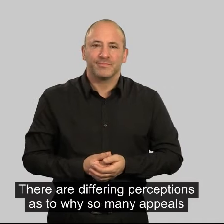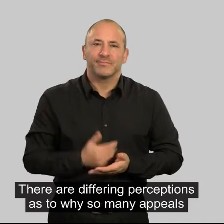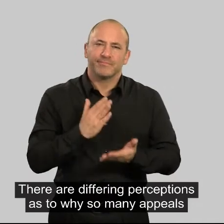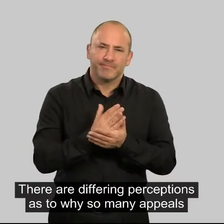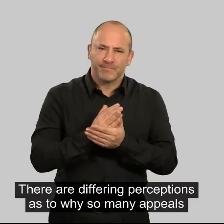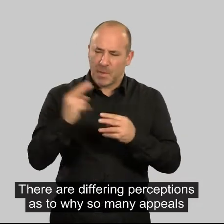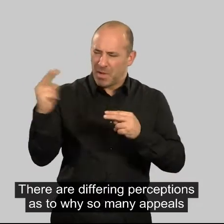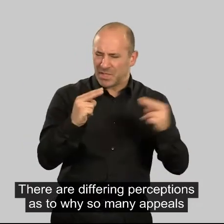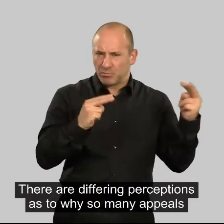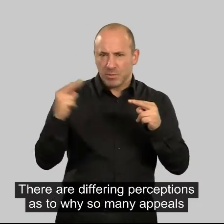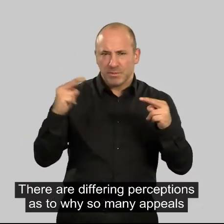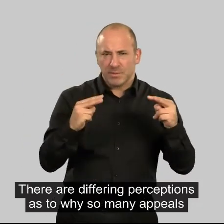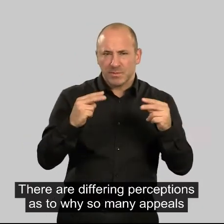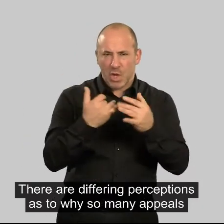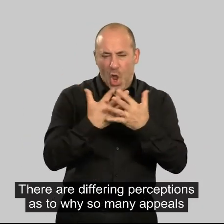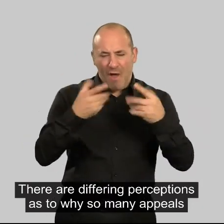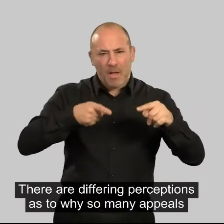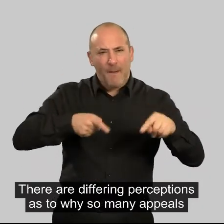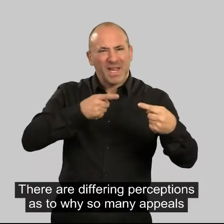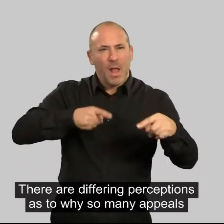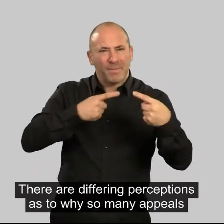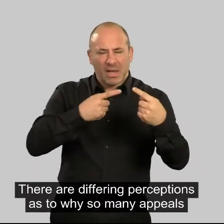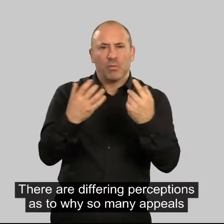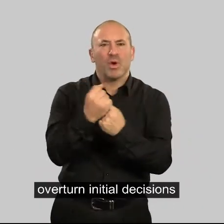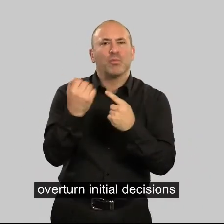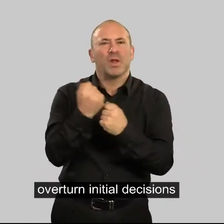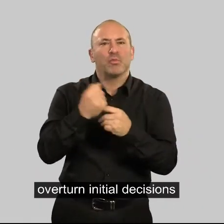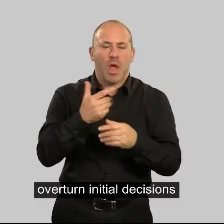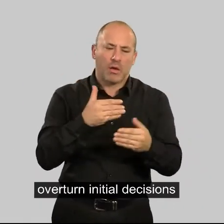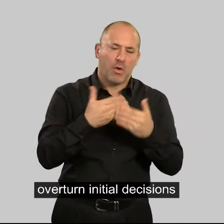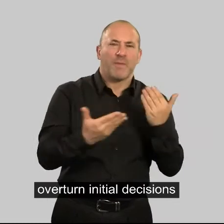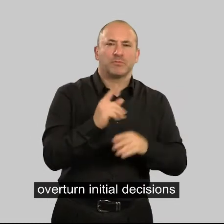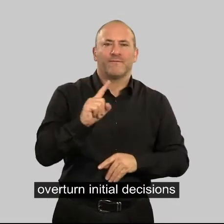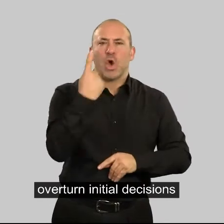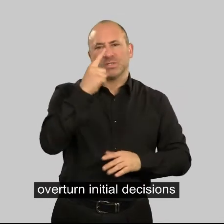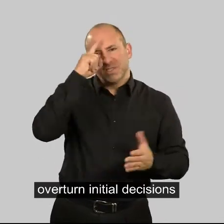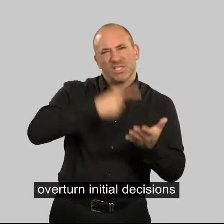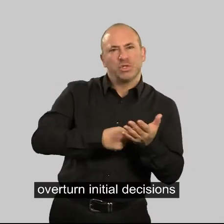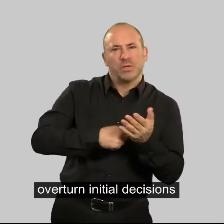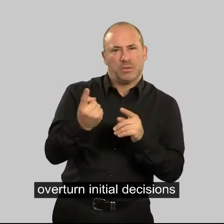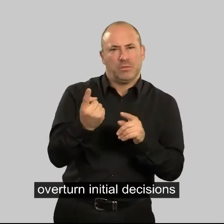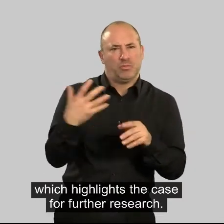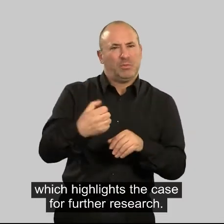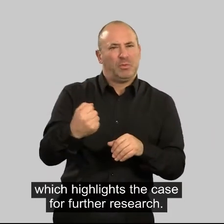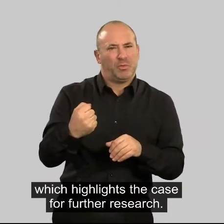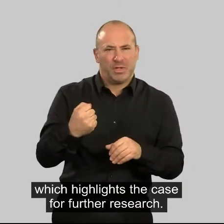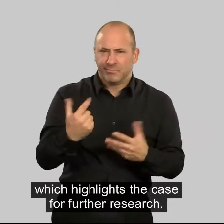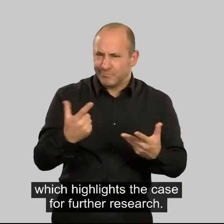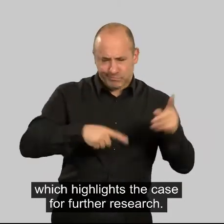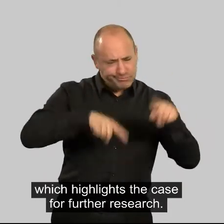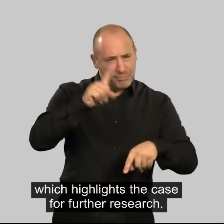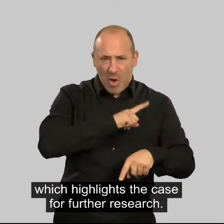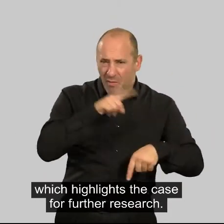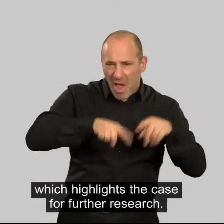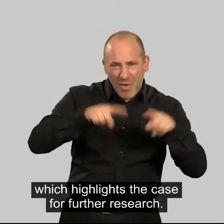There are differing perceptions as to why so many appeals overturn initial decisions, which highlights the case